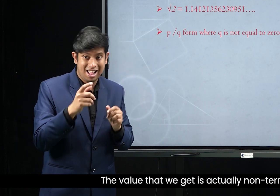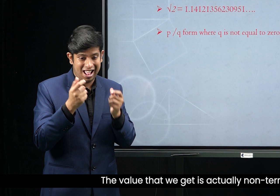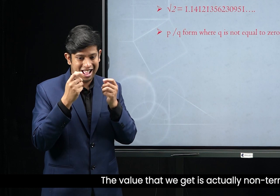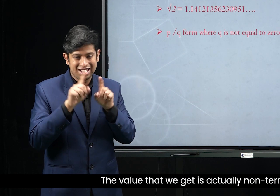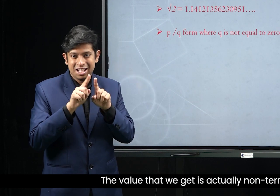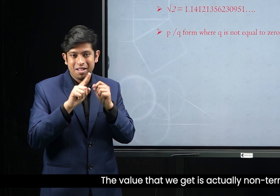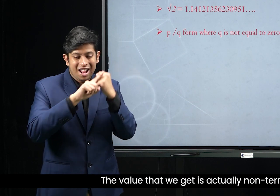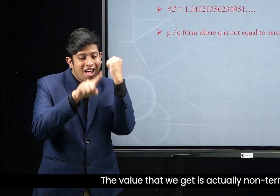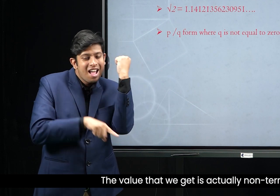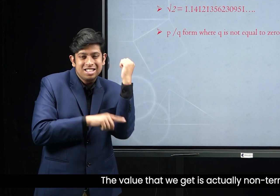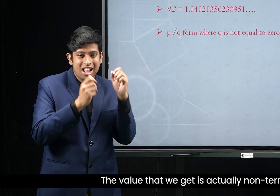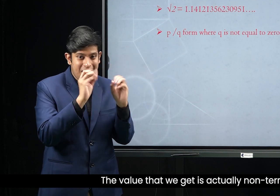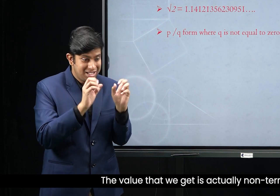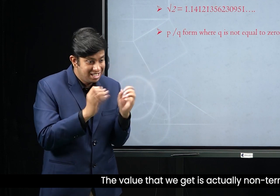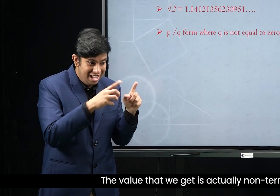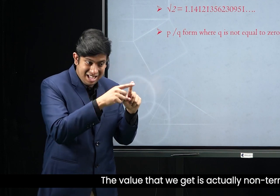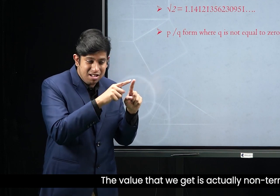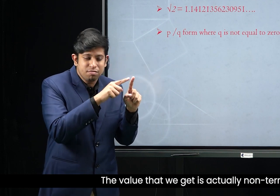actually non-terminating.